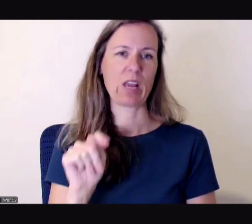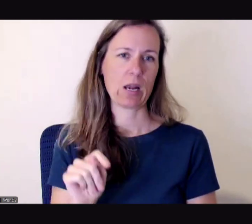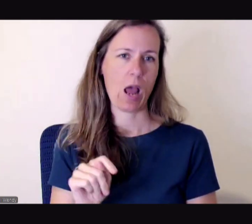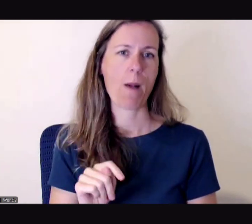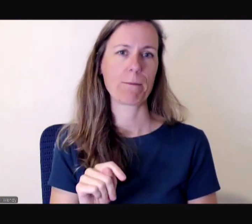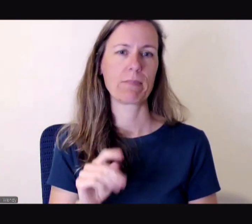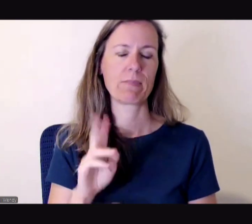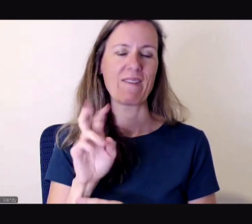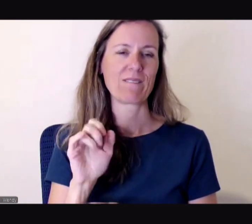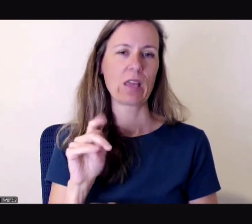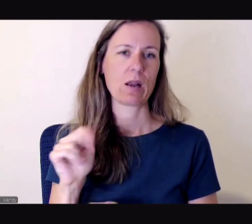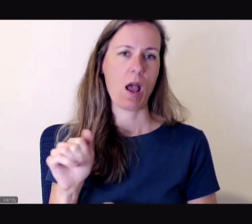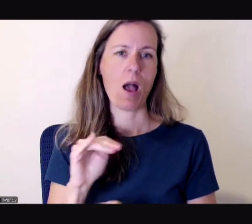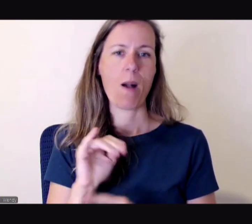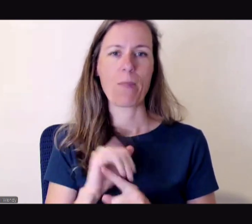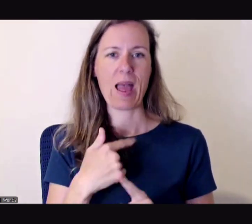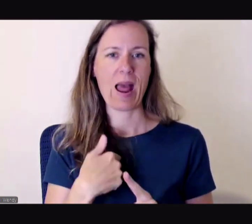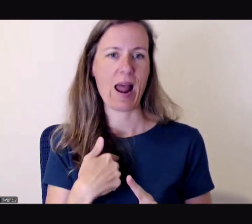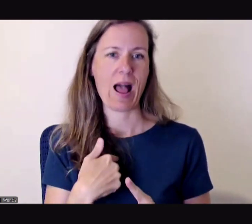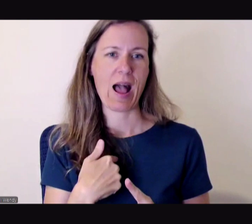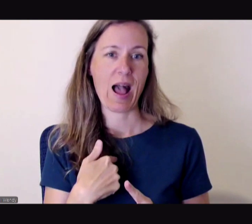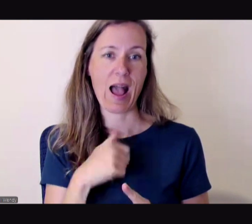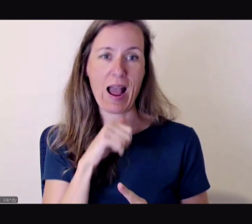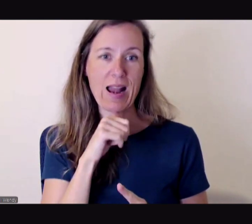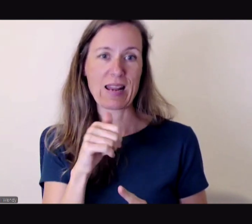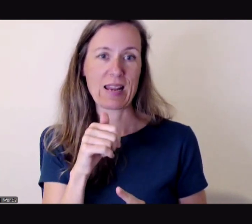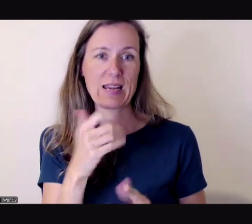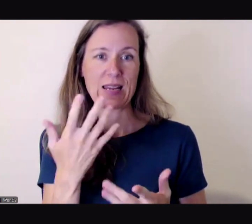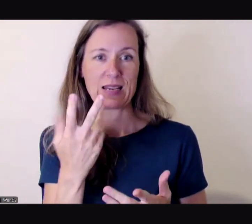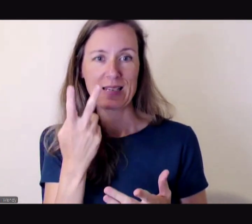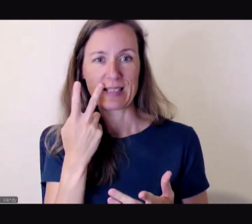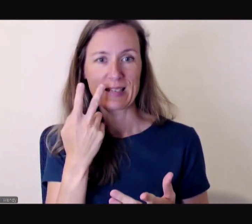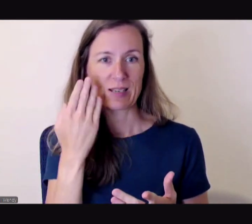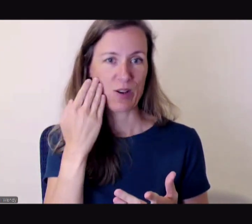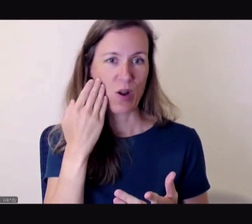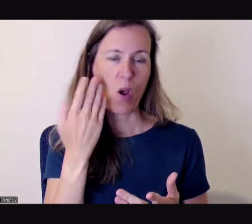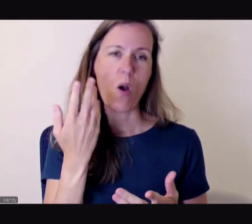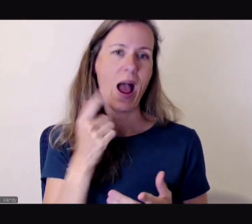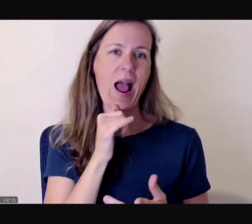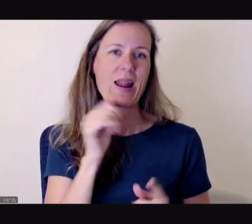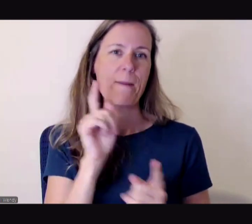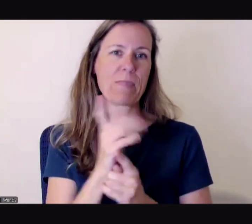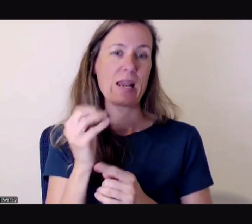didn't meet him until after that, but I think it changed him a lot.